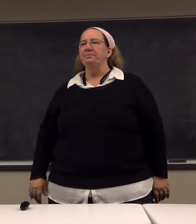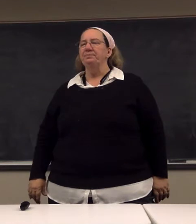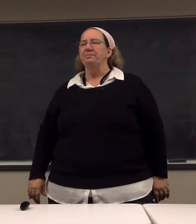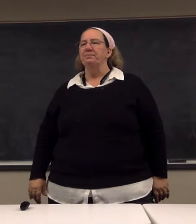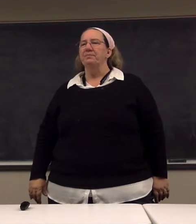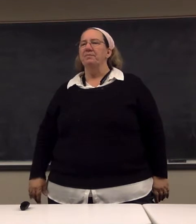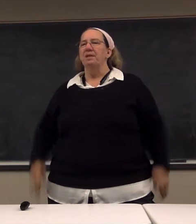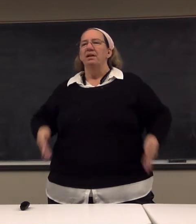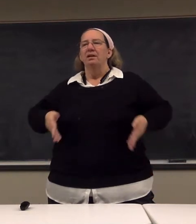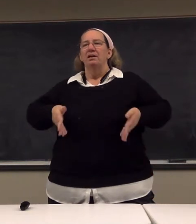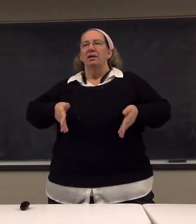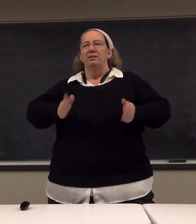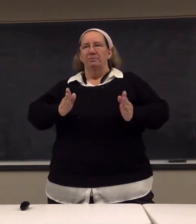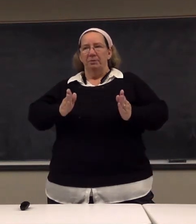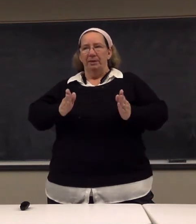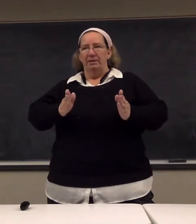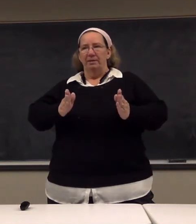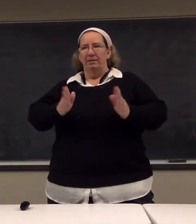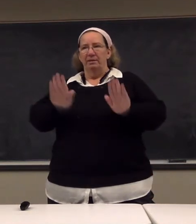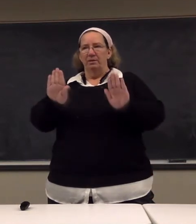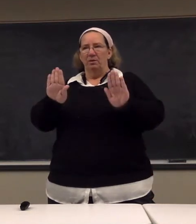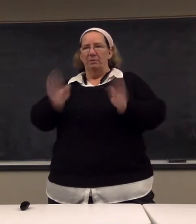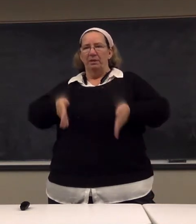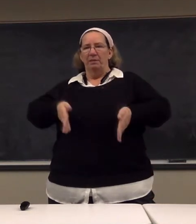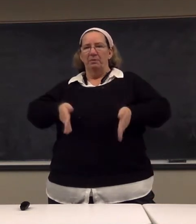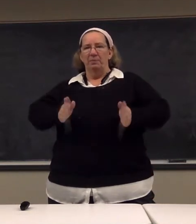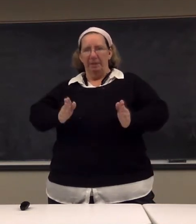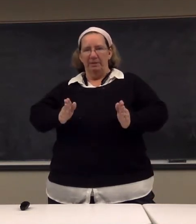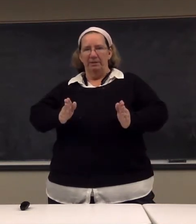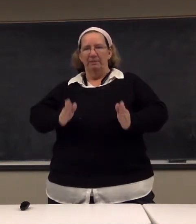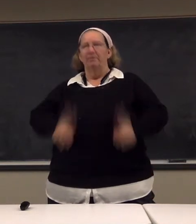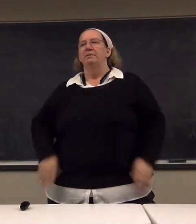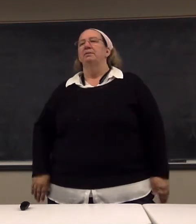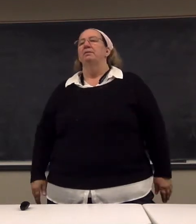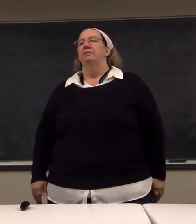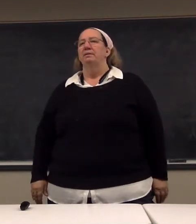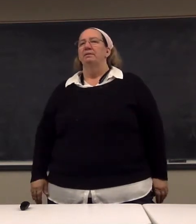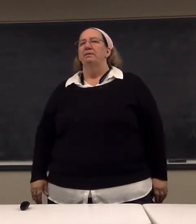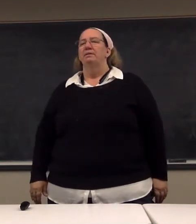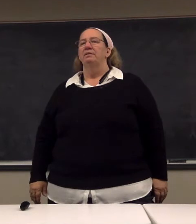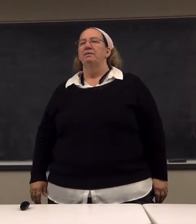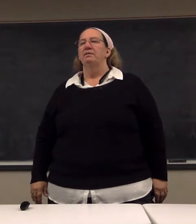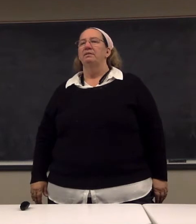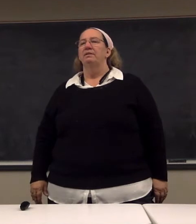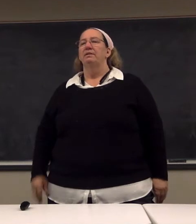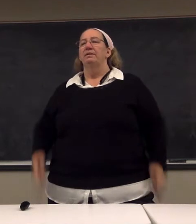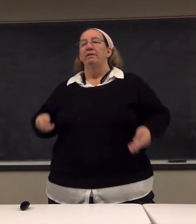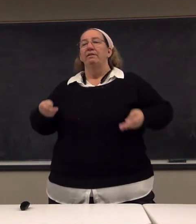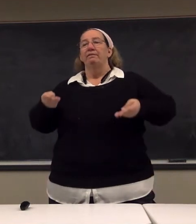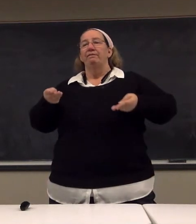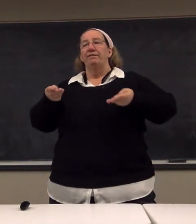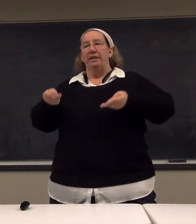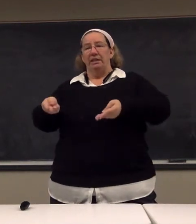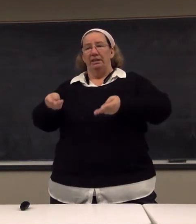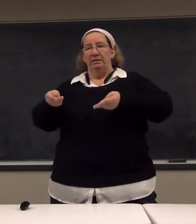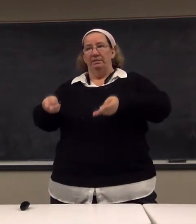Permit. Permit. Is it open B? Permit. Feed. Feed.